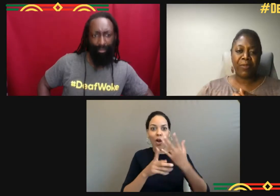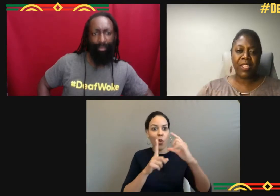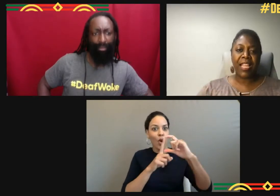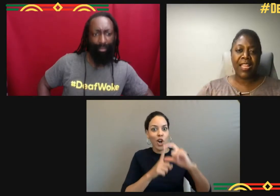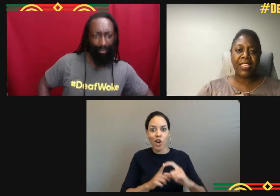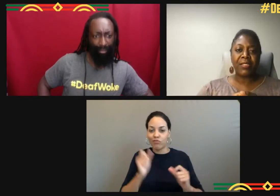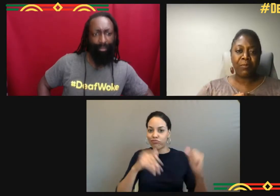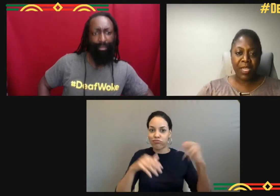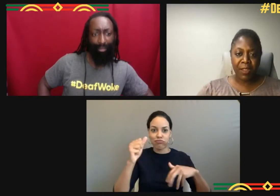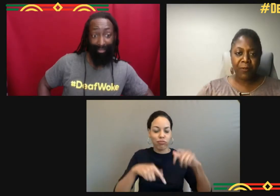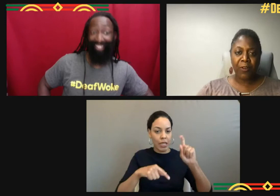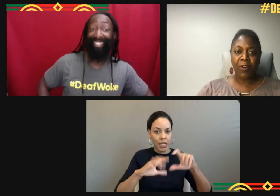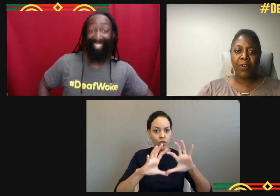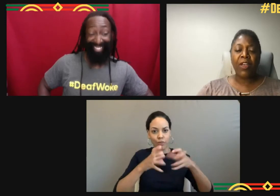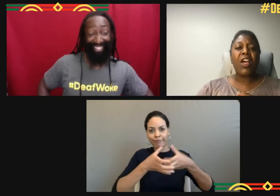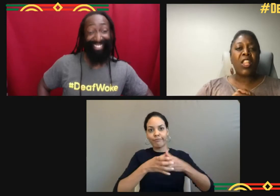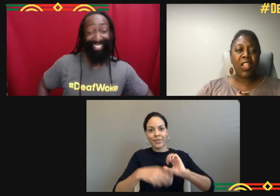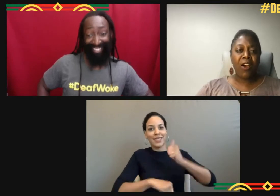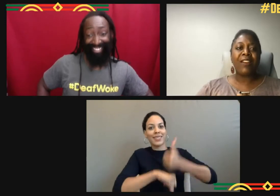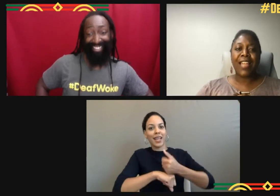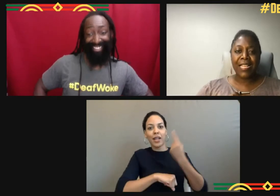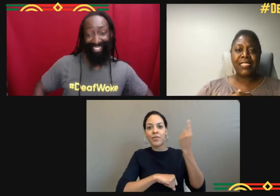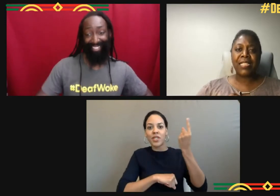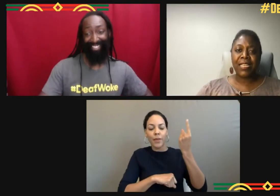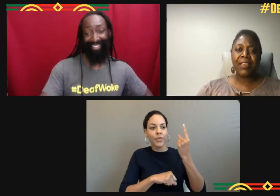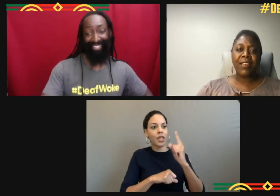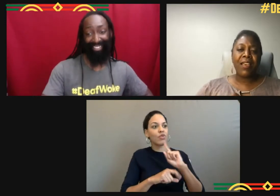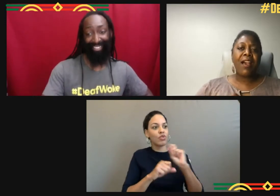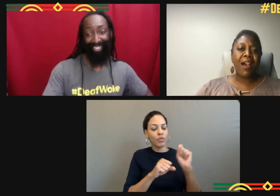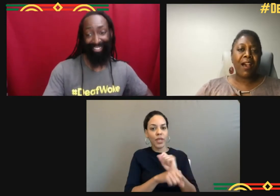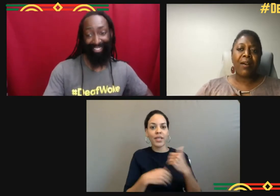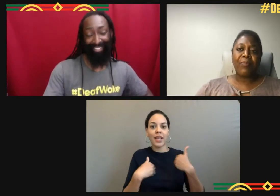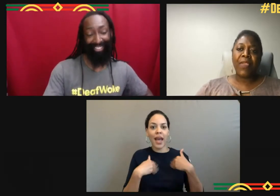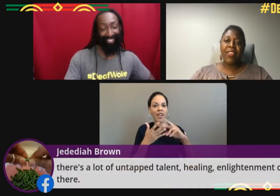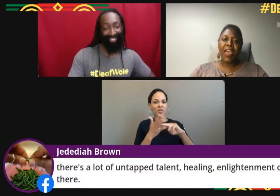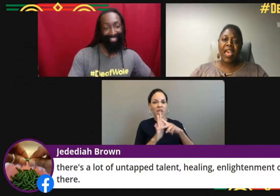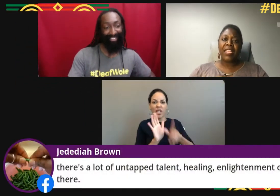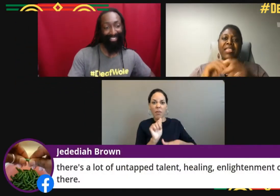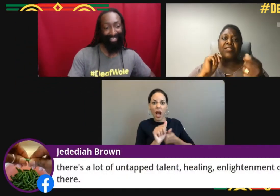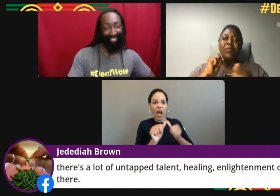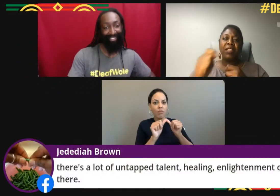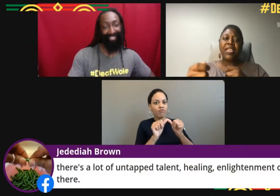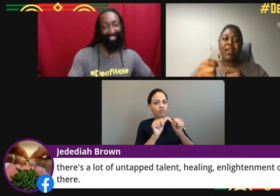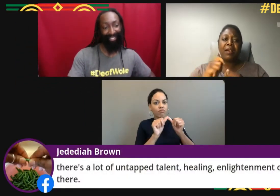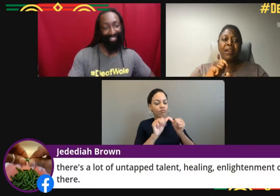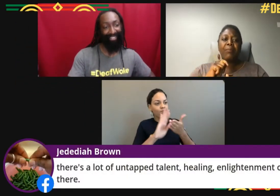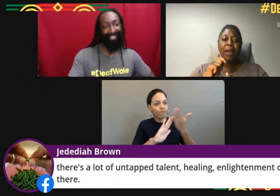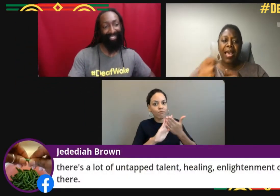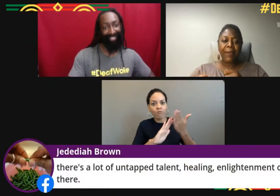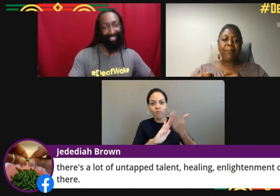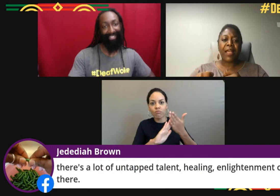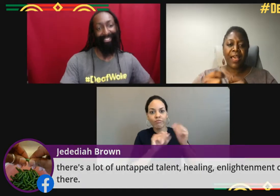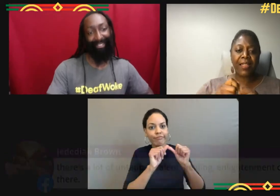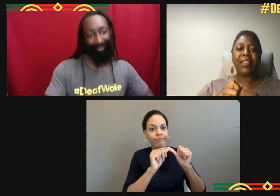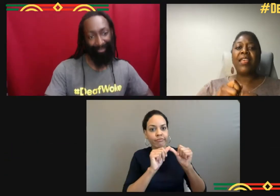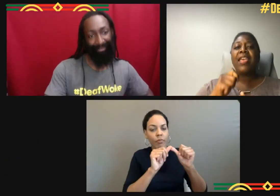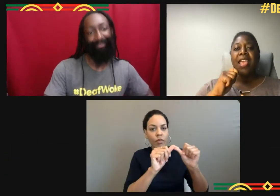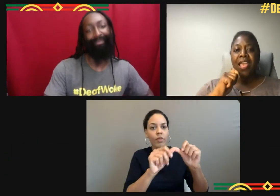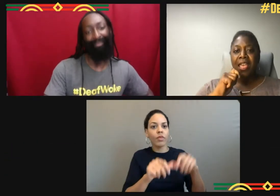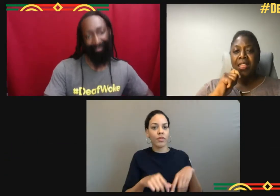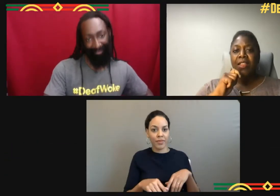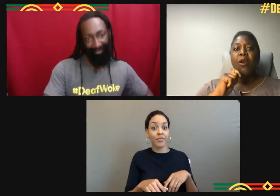establish something that is meaningful, long lasting, and that is really a